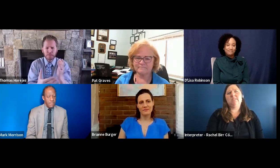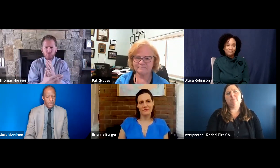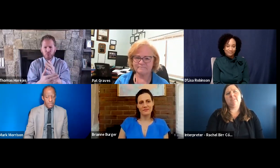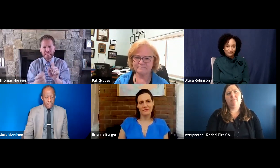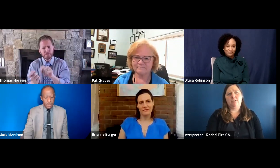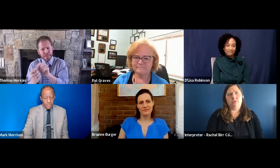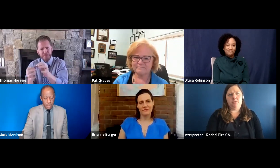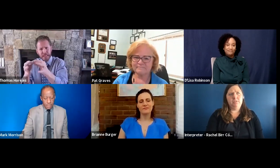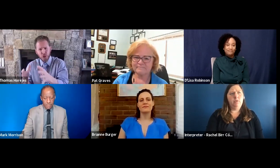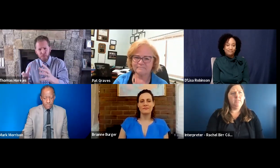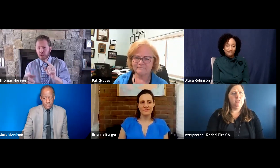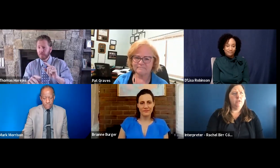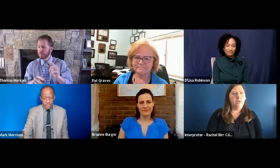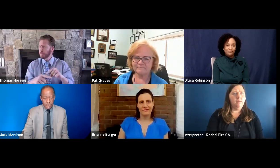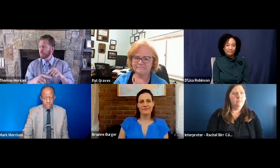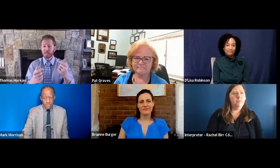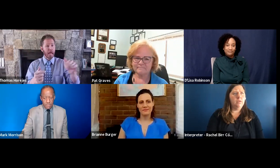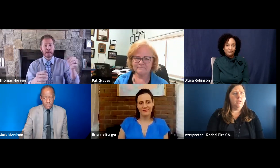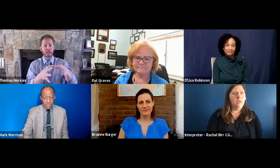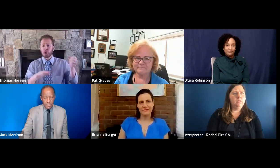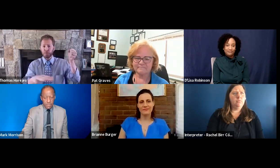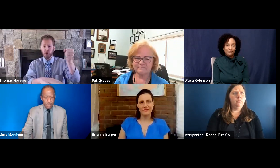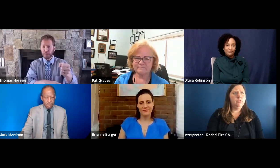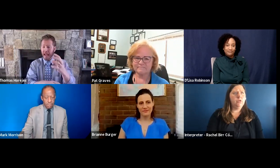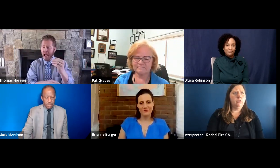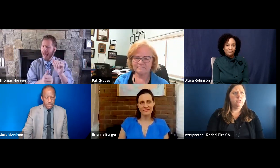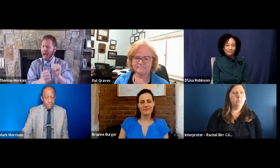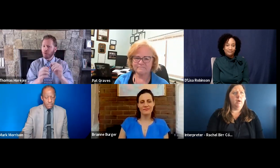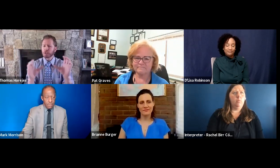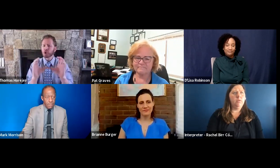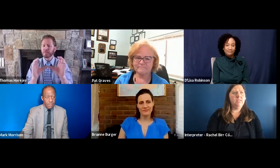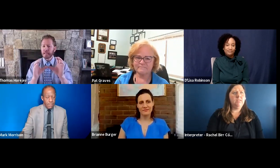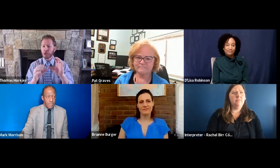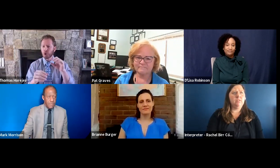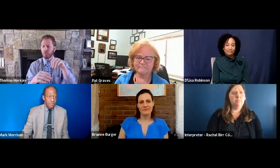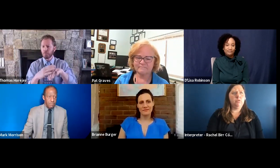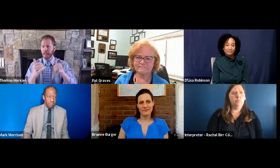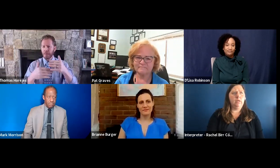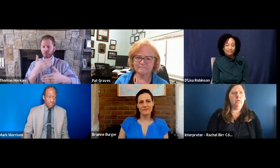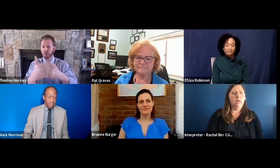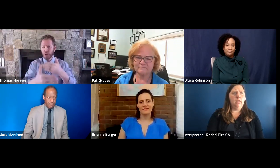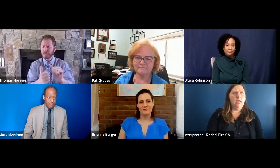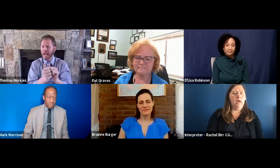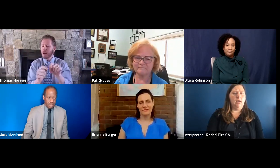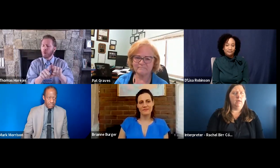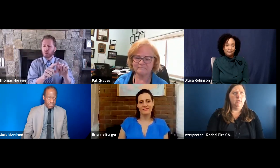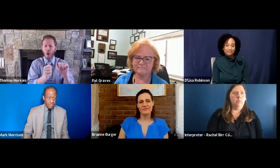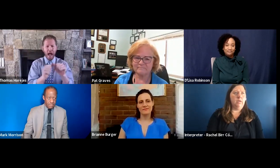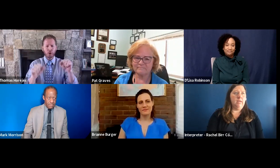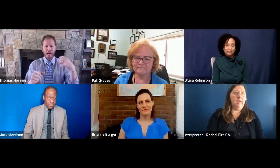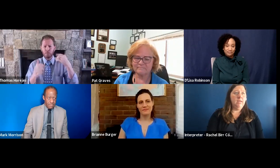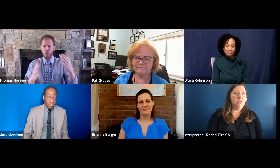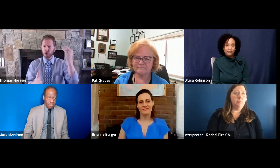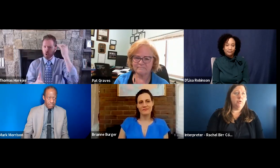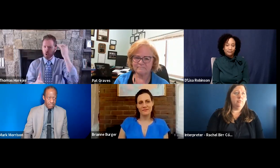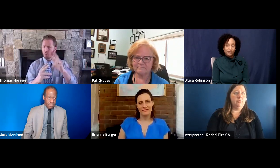need this specific interpreter? Is it what I did good enough? So if we could talk to about what's the difference between